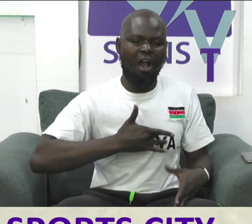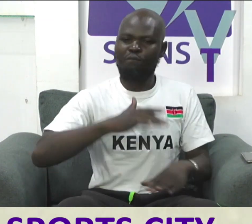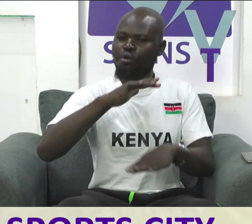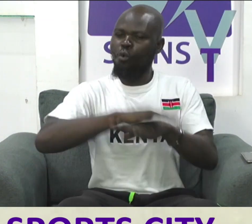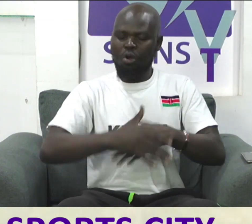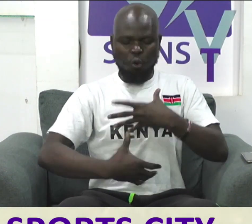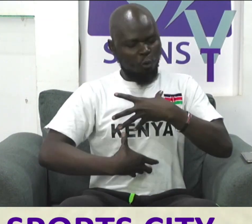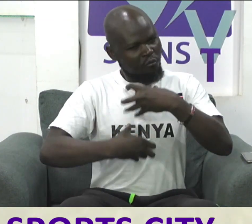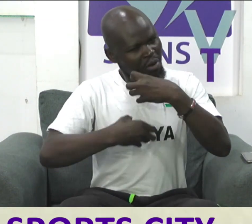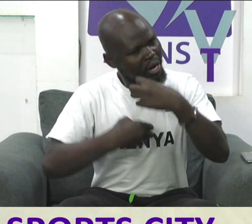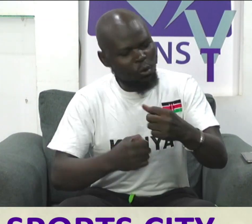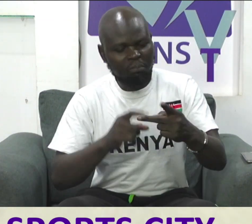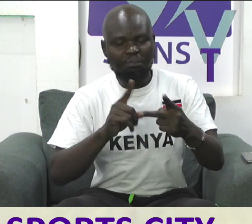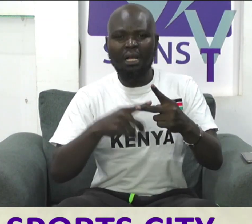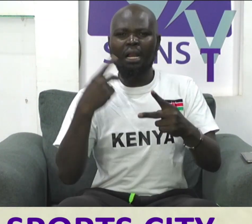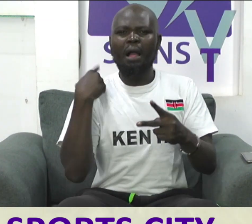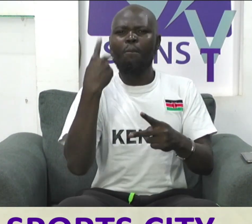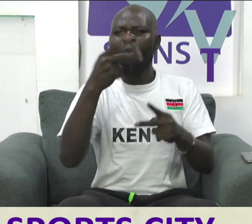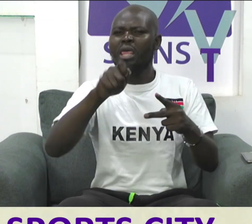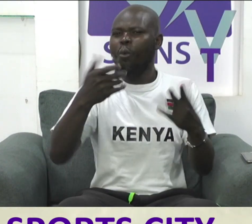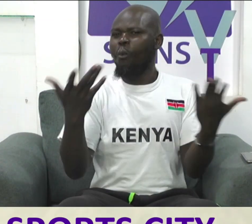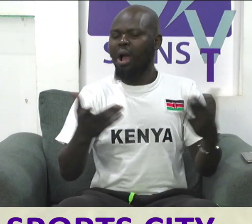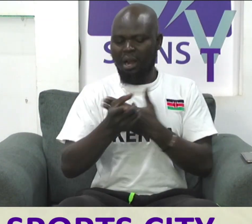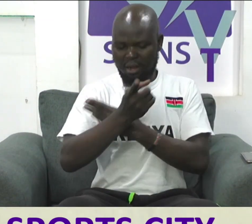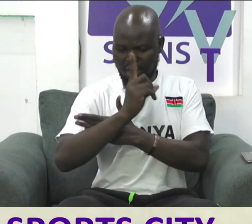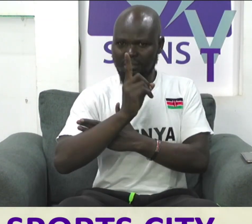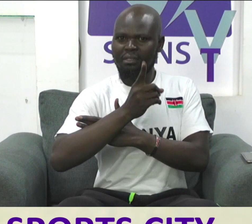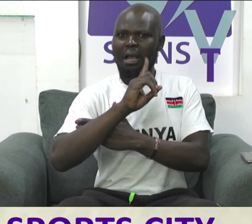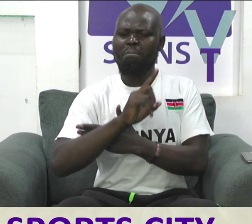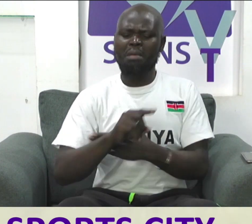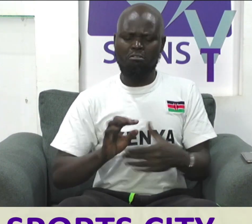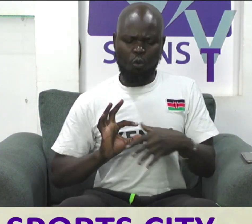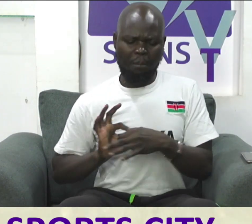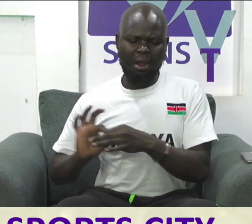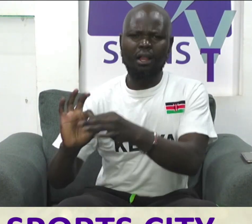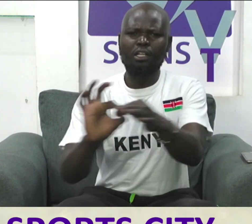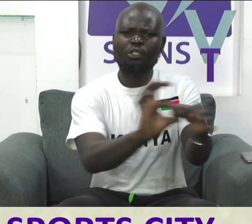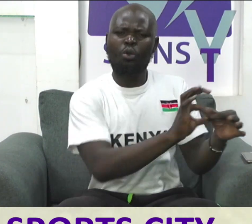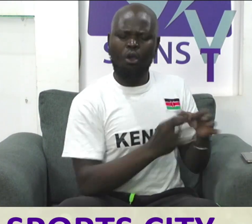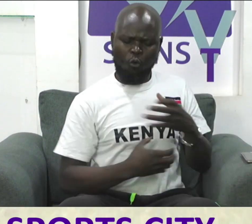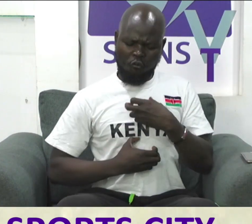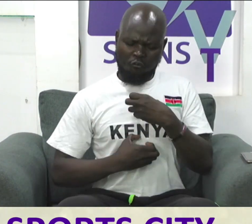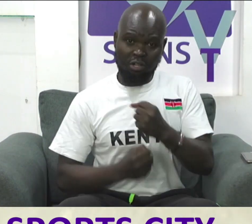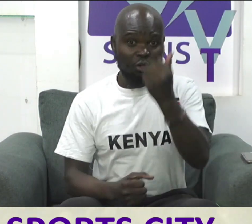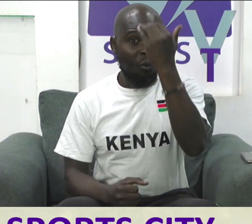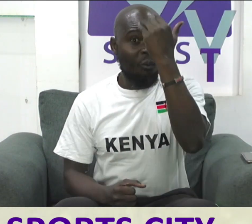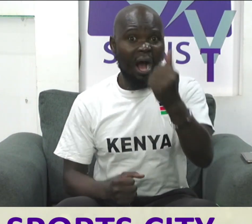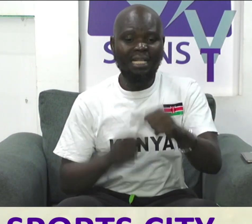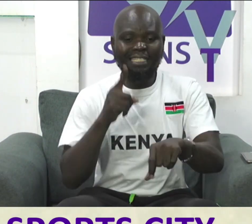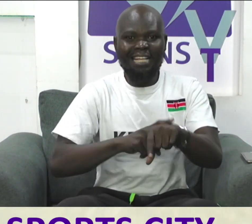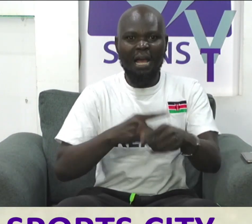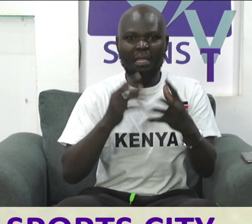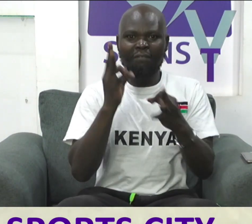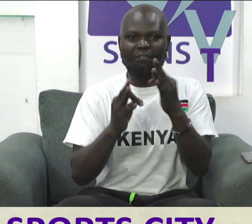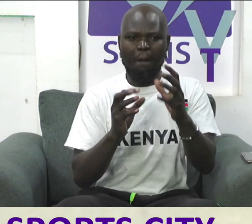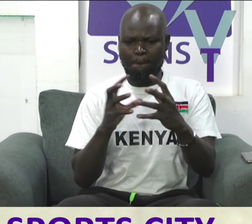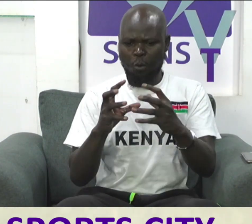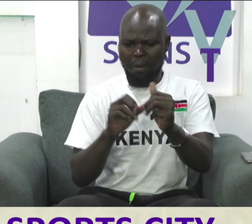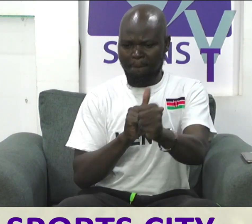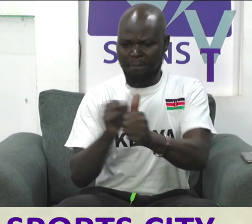number 2. But right now, Muranga is number 3 because their discipline is on another level. They